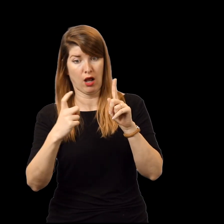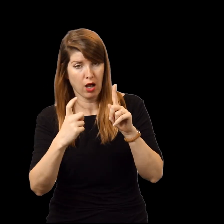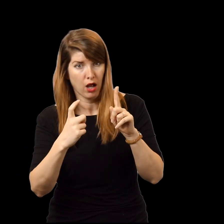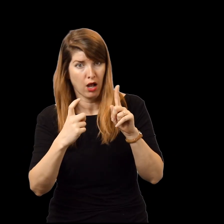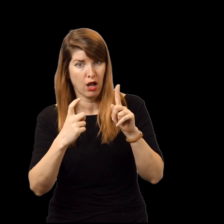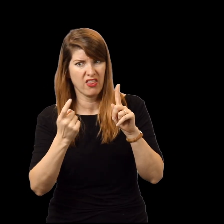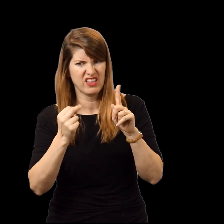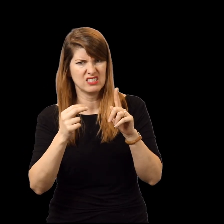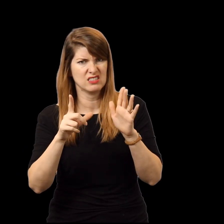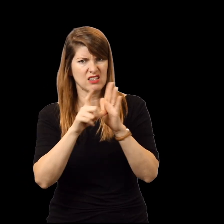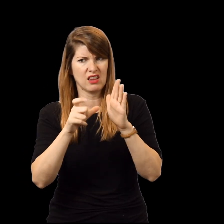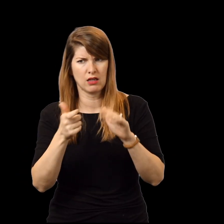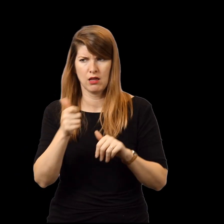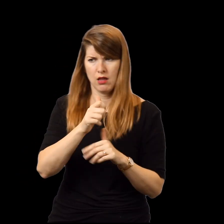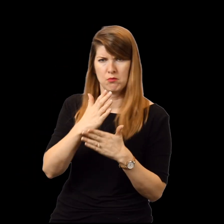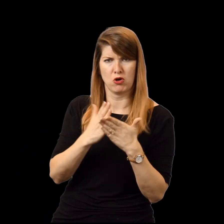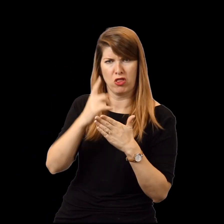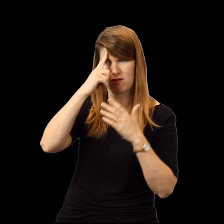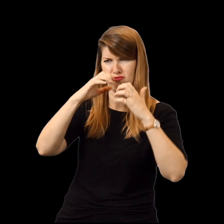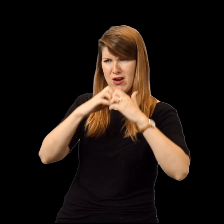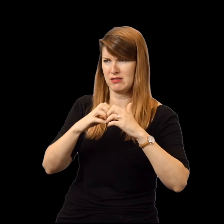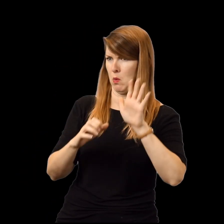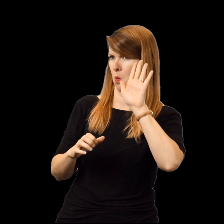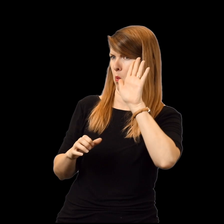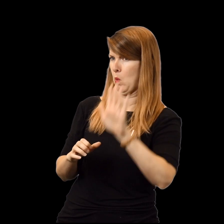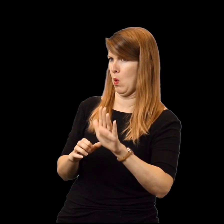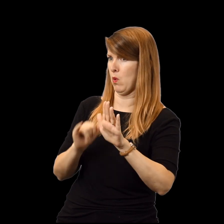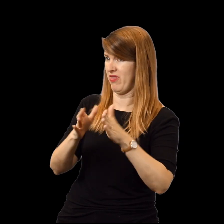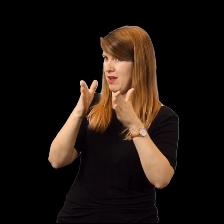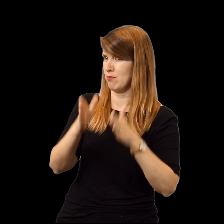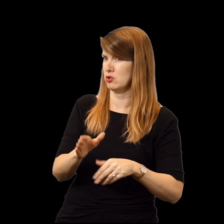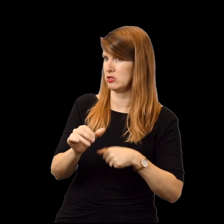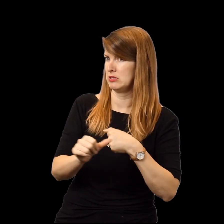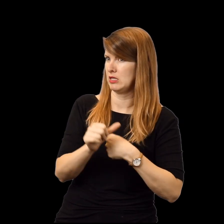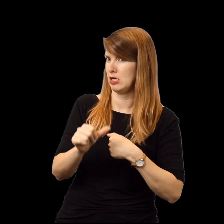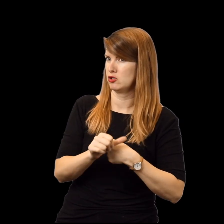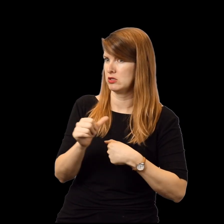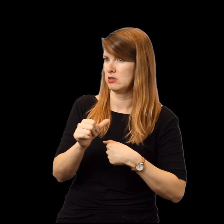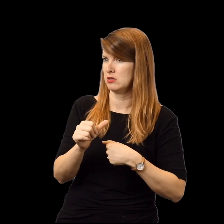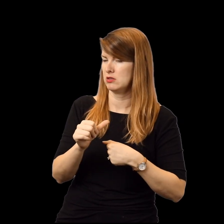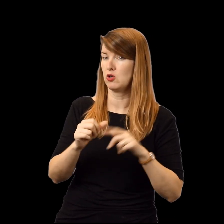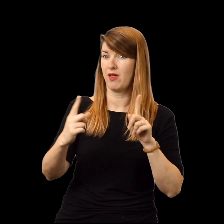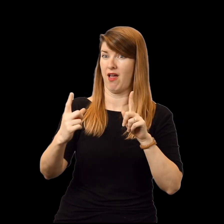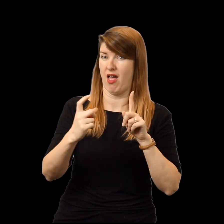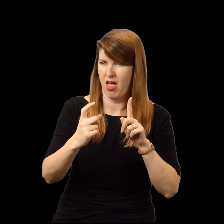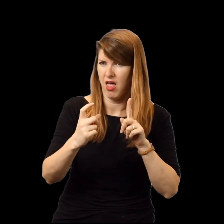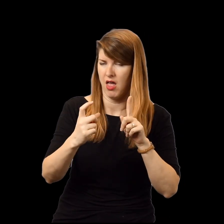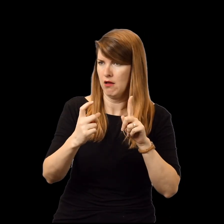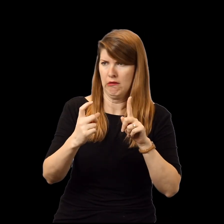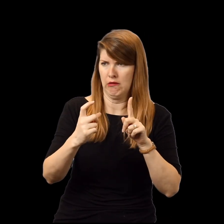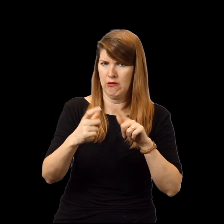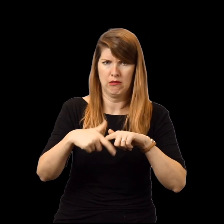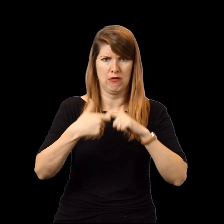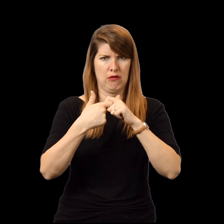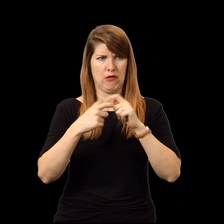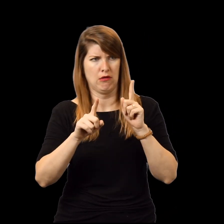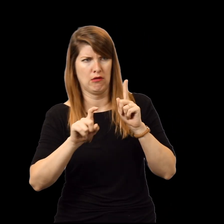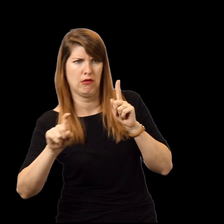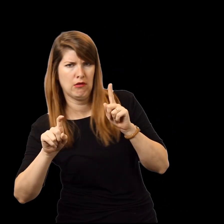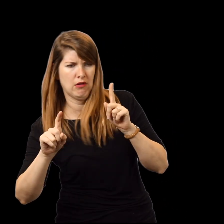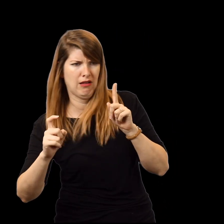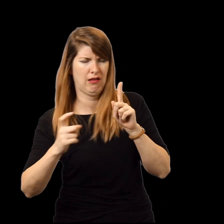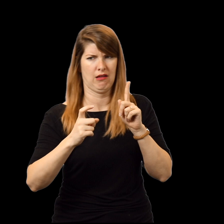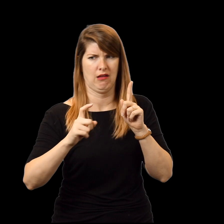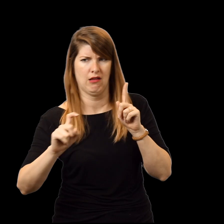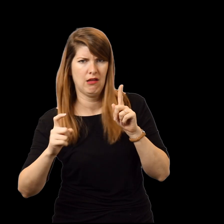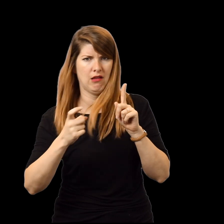do. But then all of a sudden, another part of their brain says, whoa, that person's dangerous. And so they stop. And you